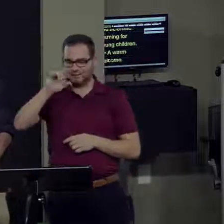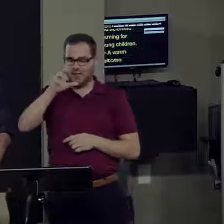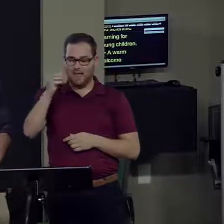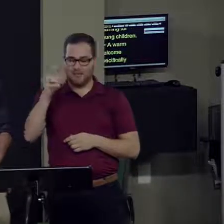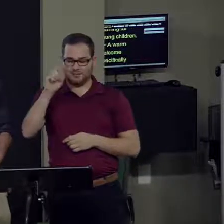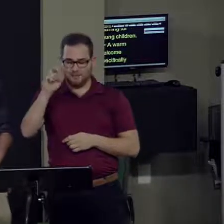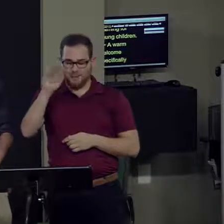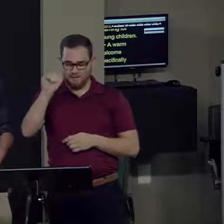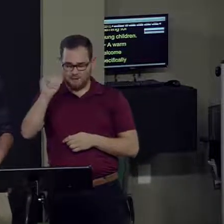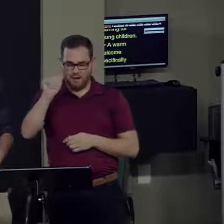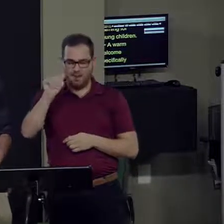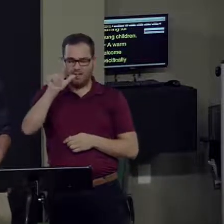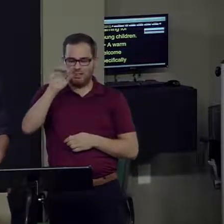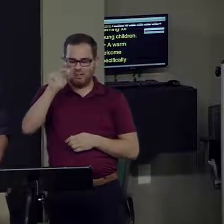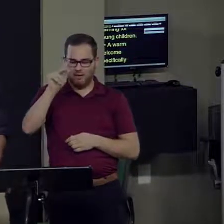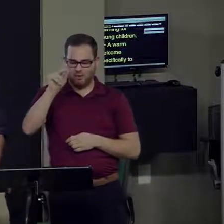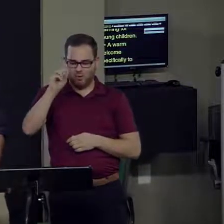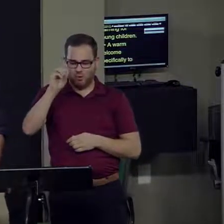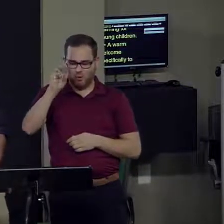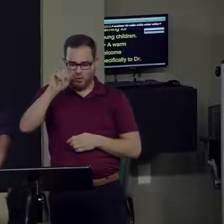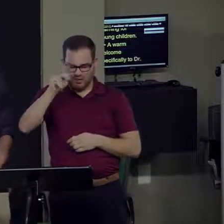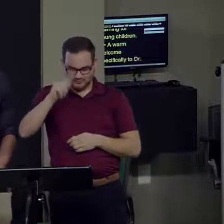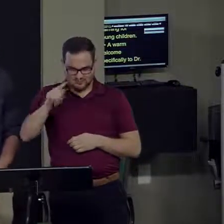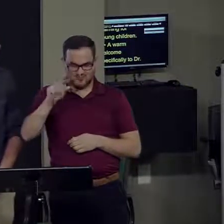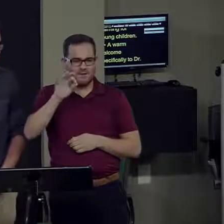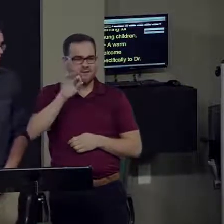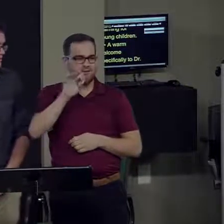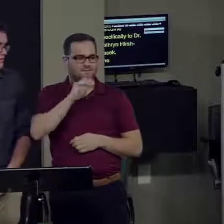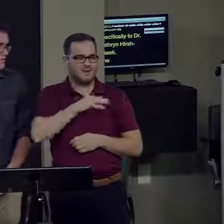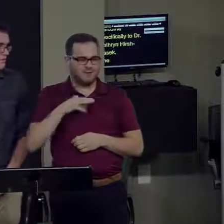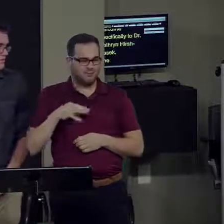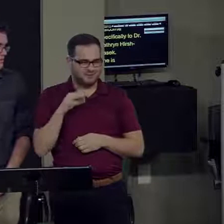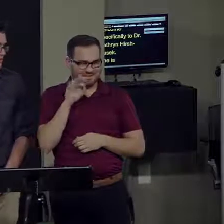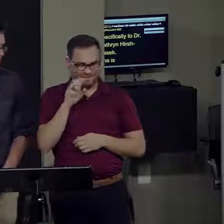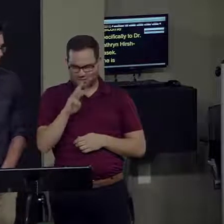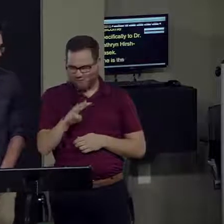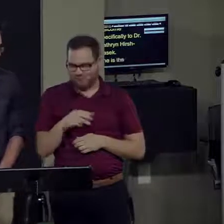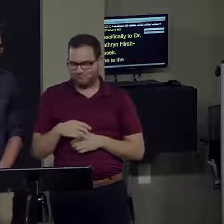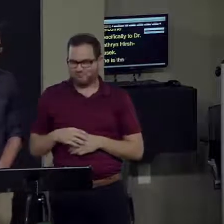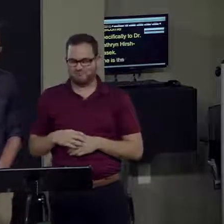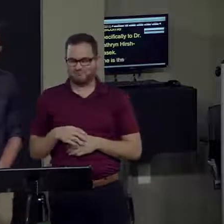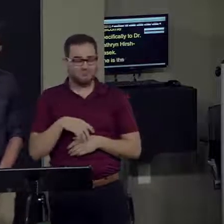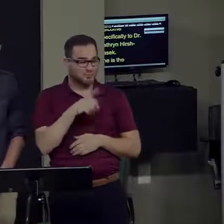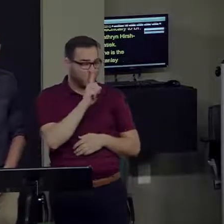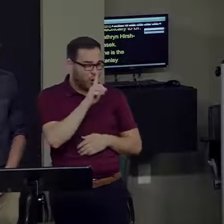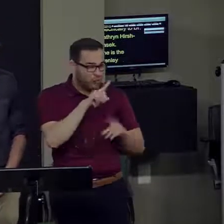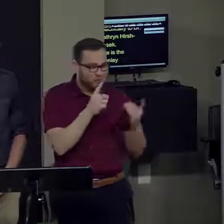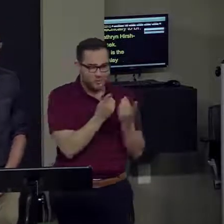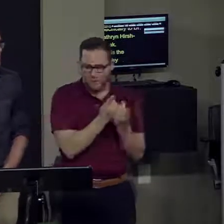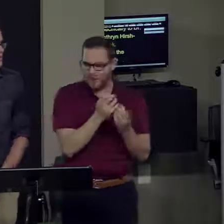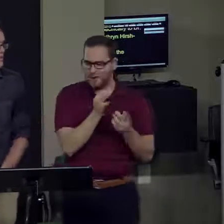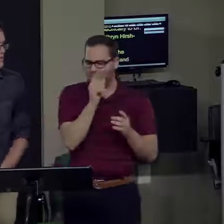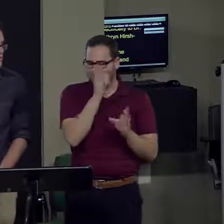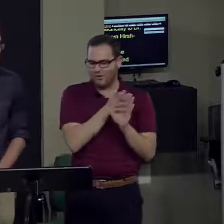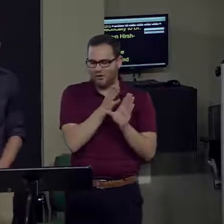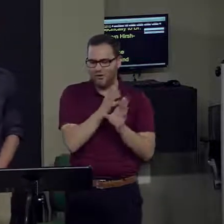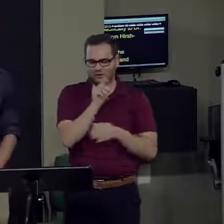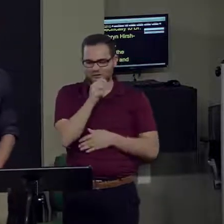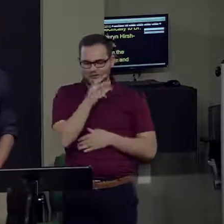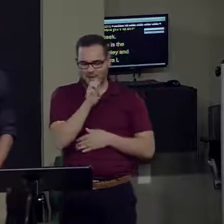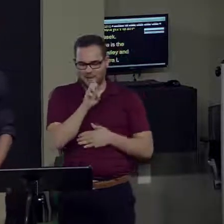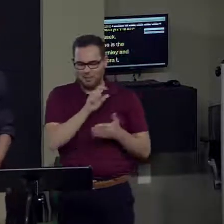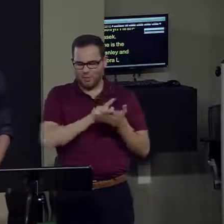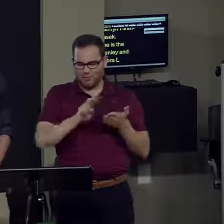She is the Stanley and Deborah Lefkowitz Faculty Fellow in the Department